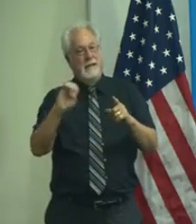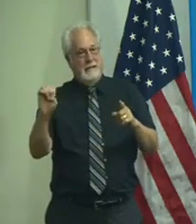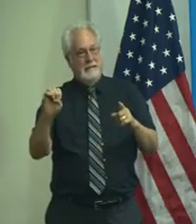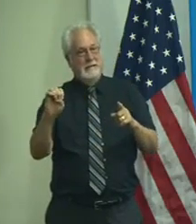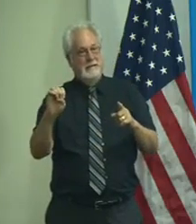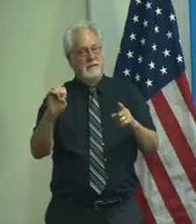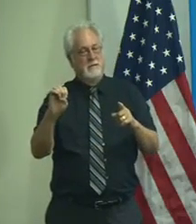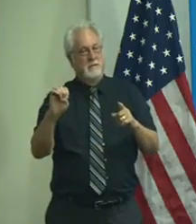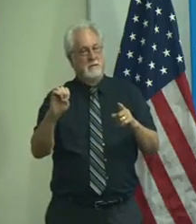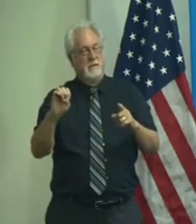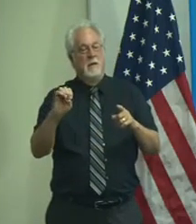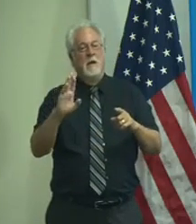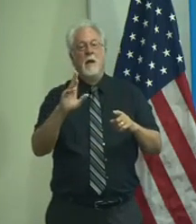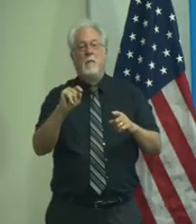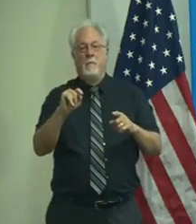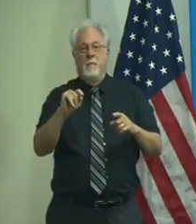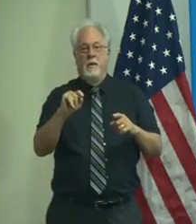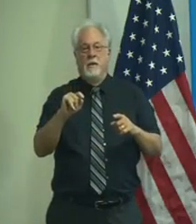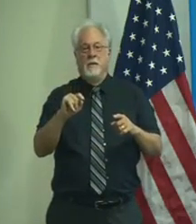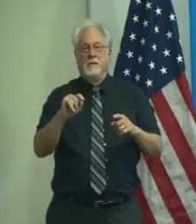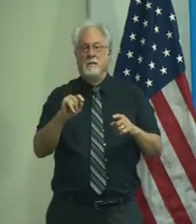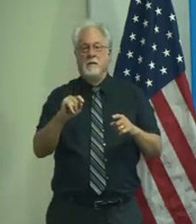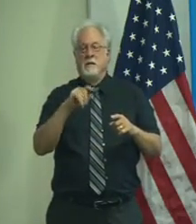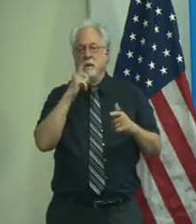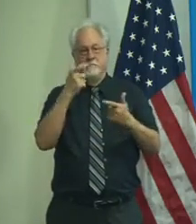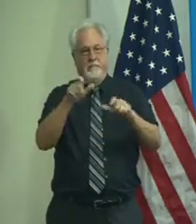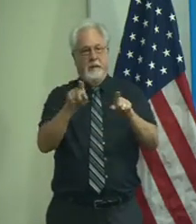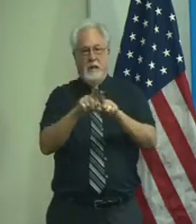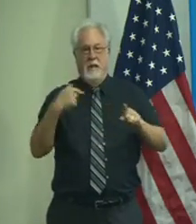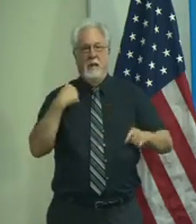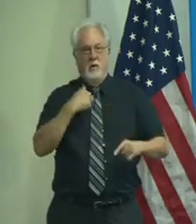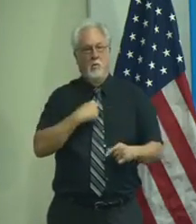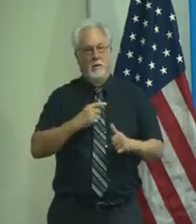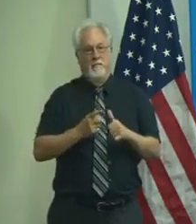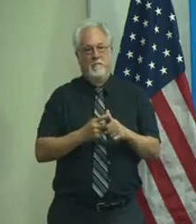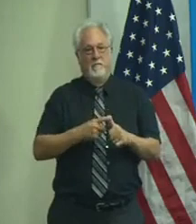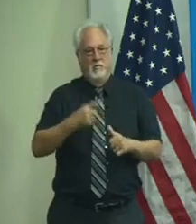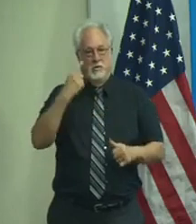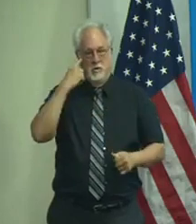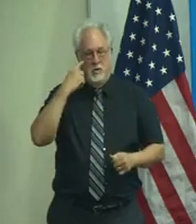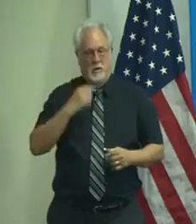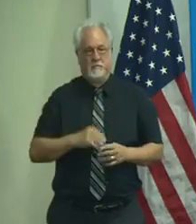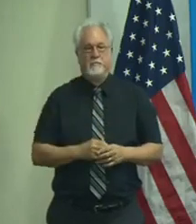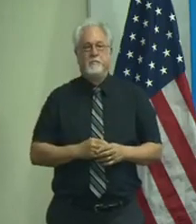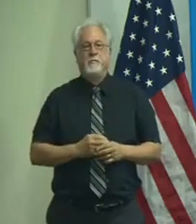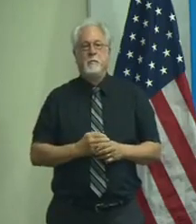be, but they won't be as pronounced as we originally thought.